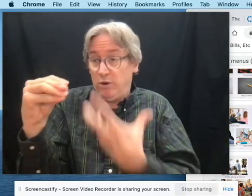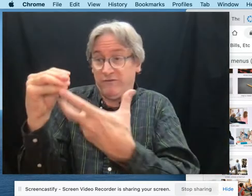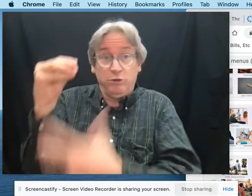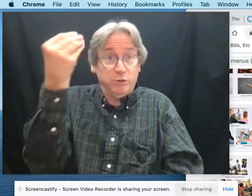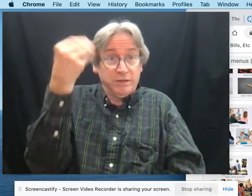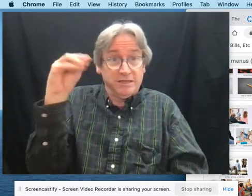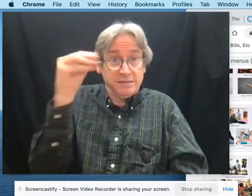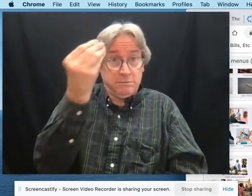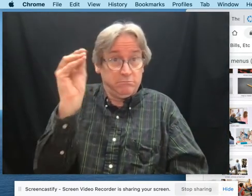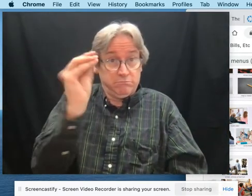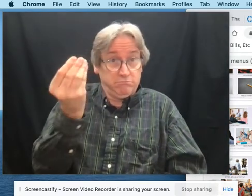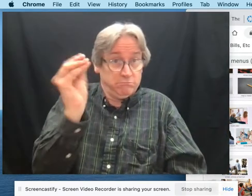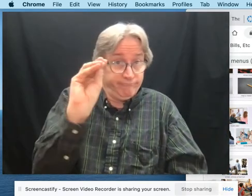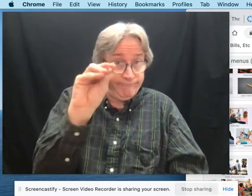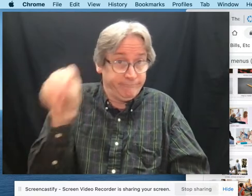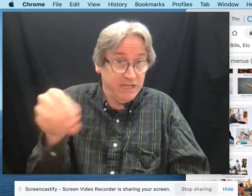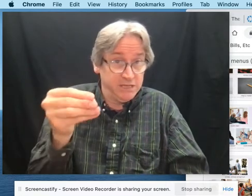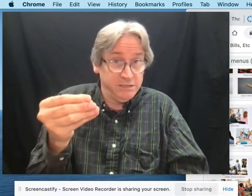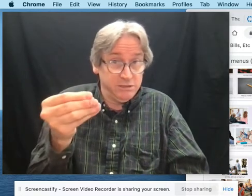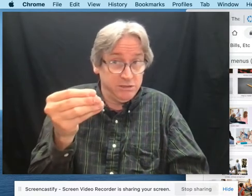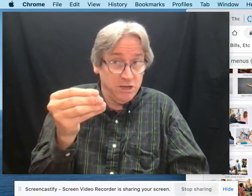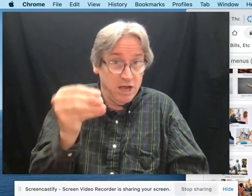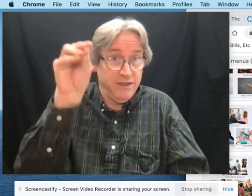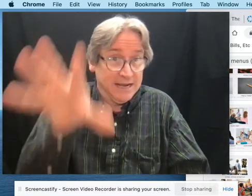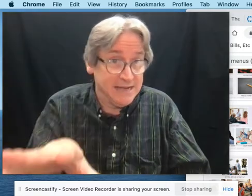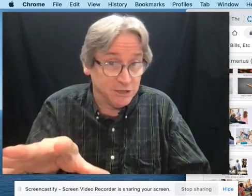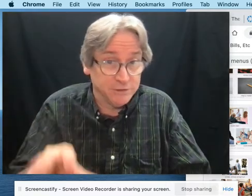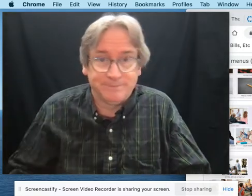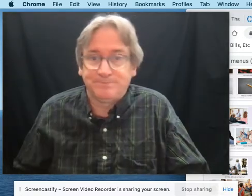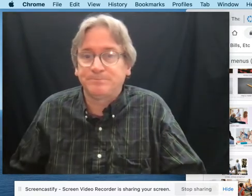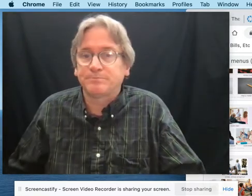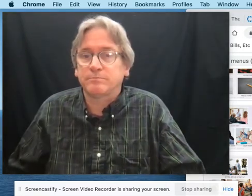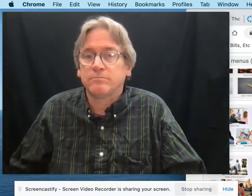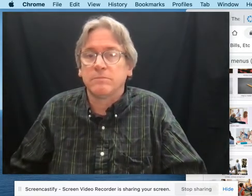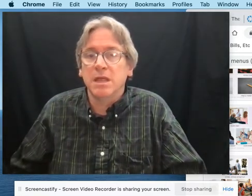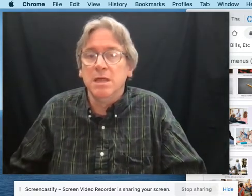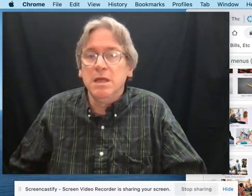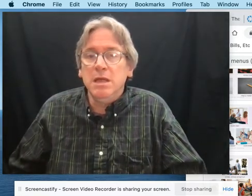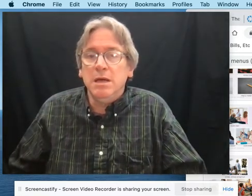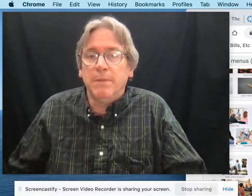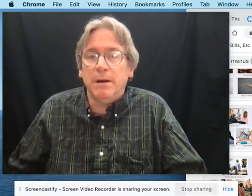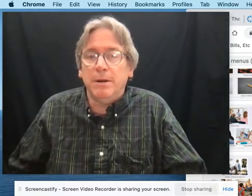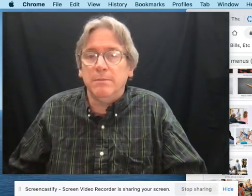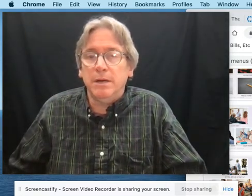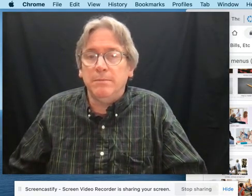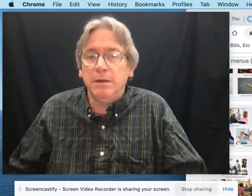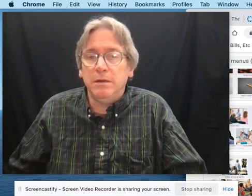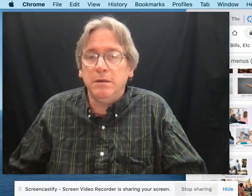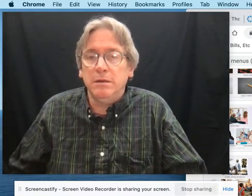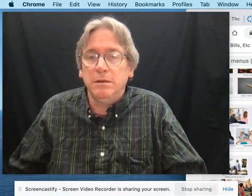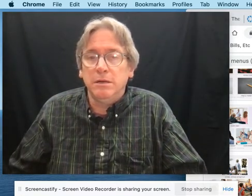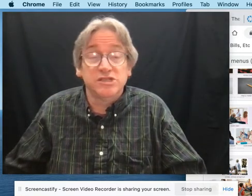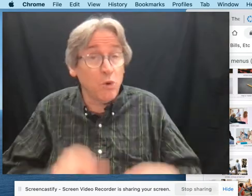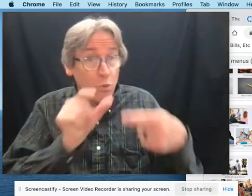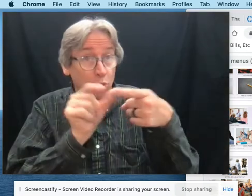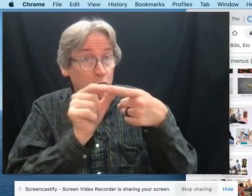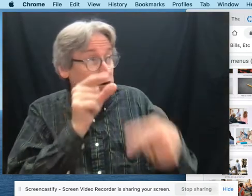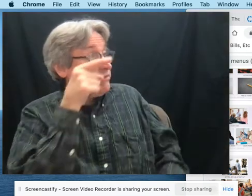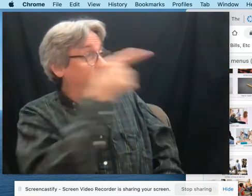And then whatever you do with this is the next action. Ba, ba, ba, ba.